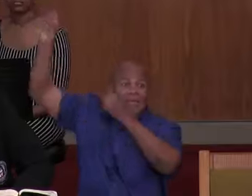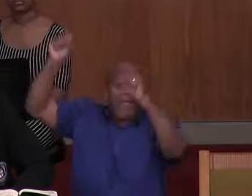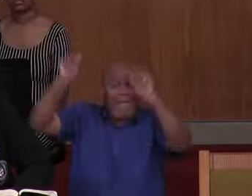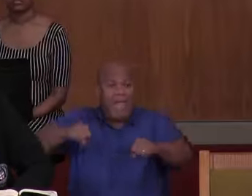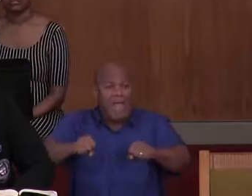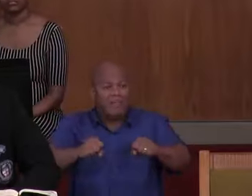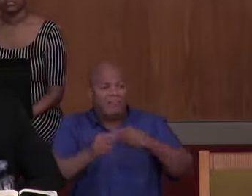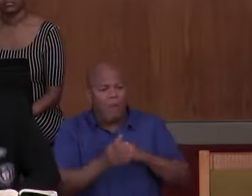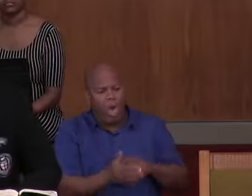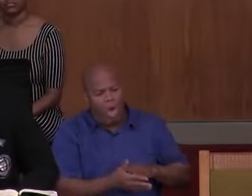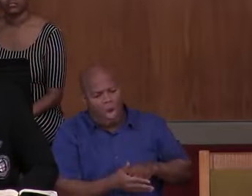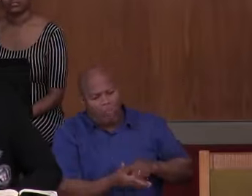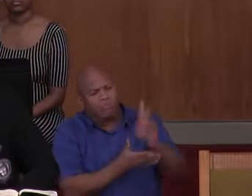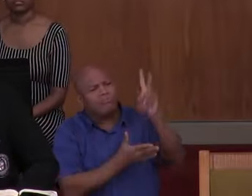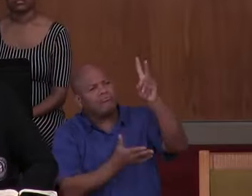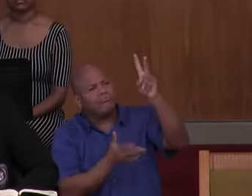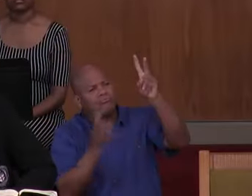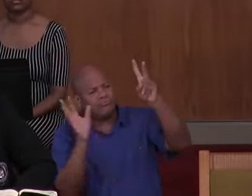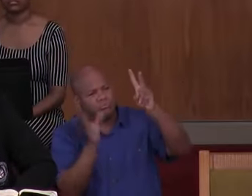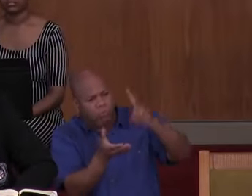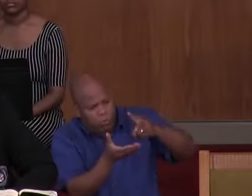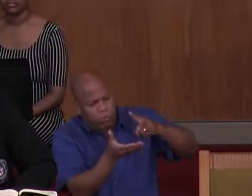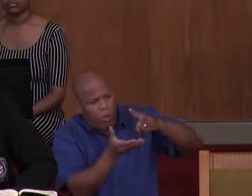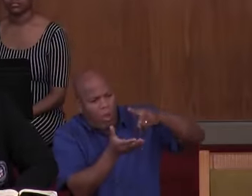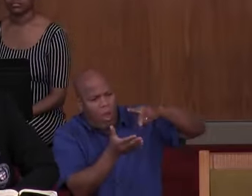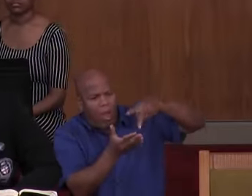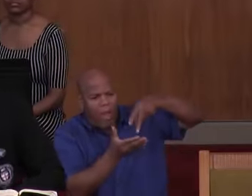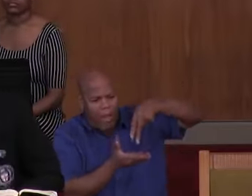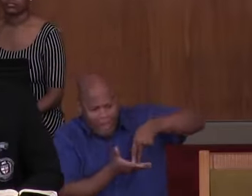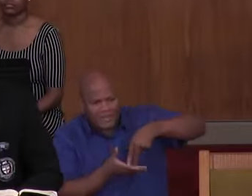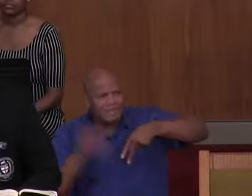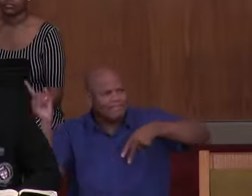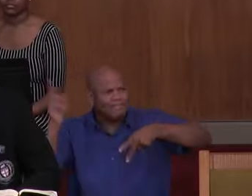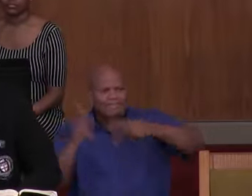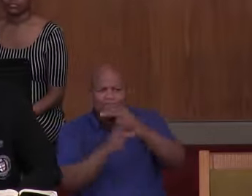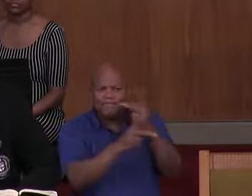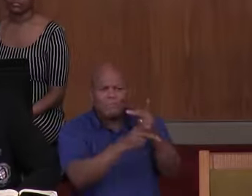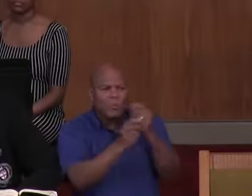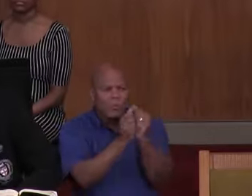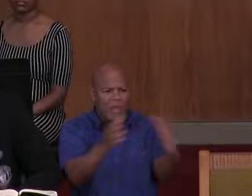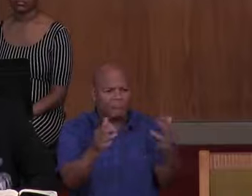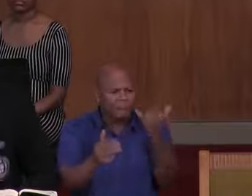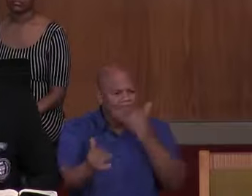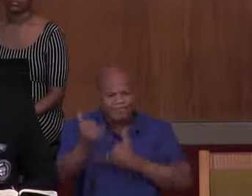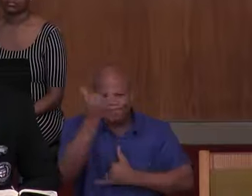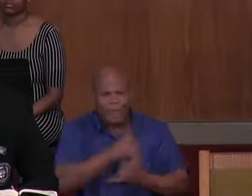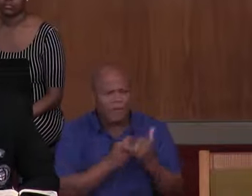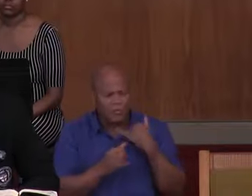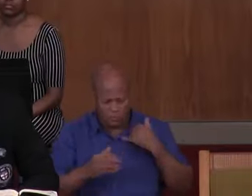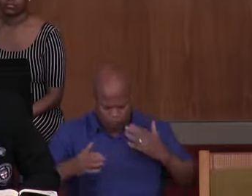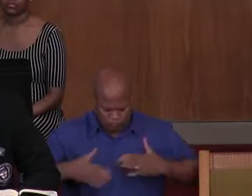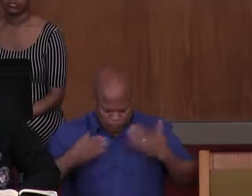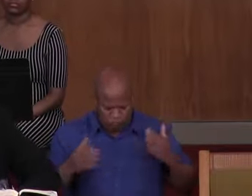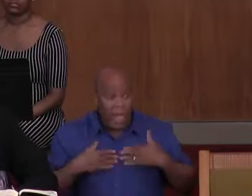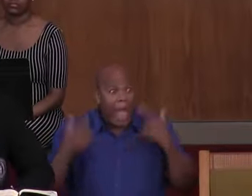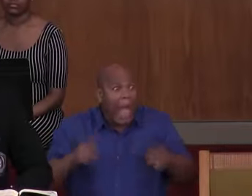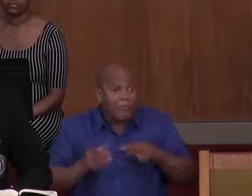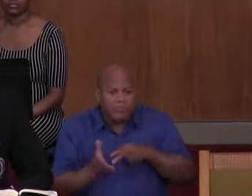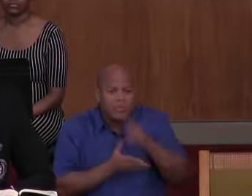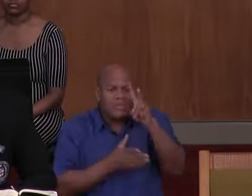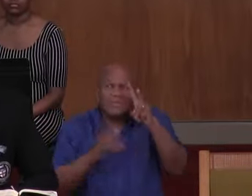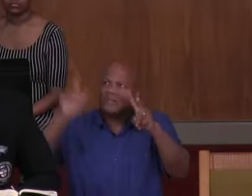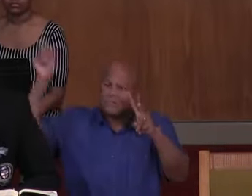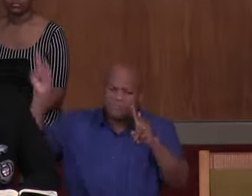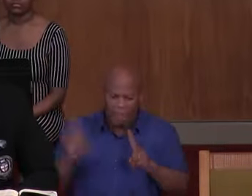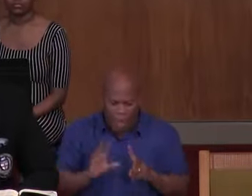keep you from falling and present you faultless before his throne with exceeding joy. And if you do fall, he'll pick